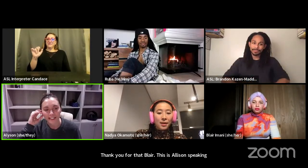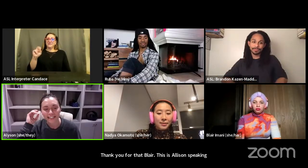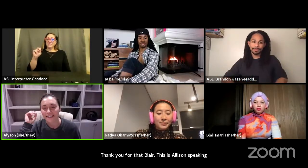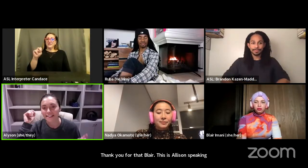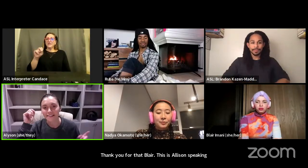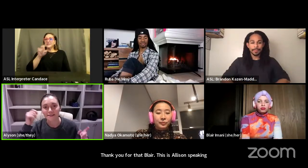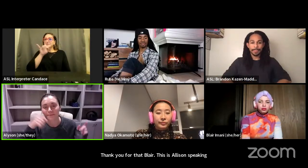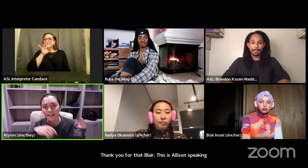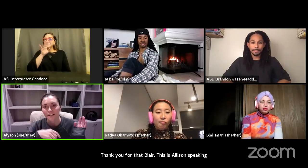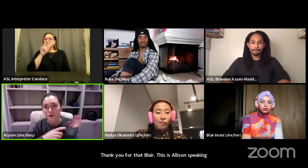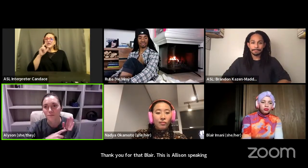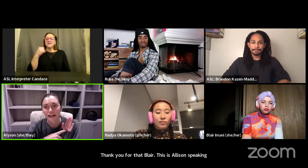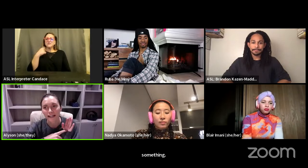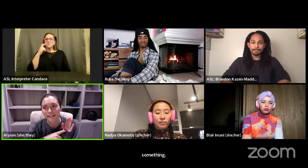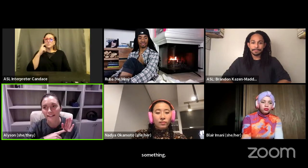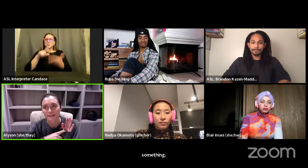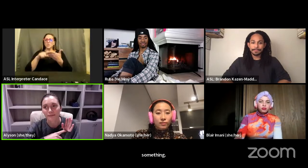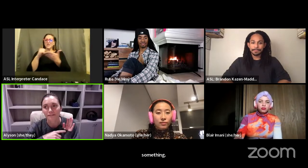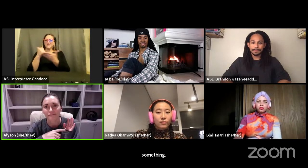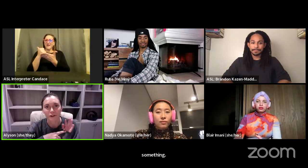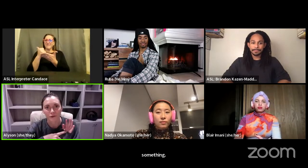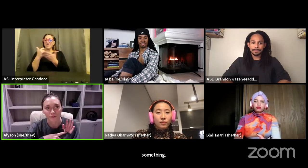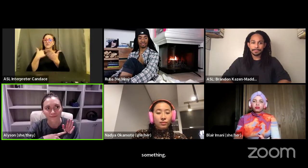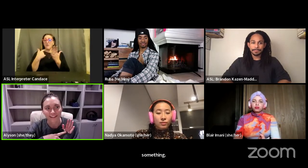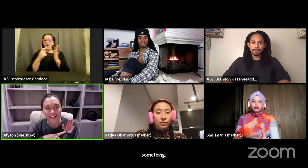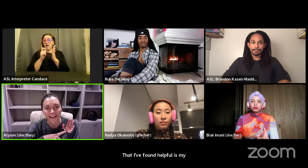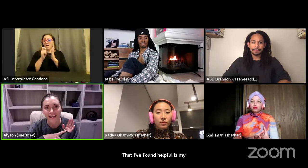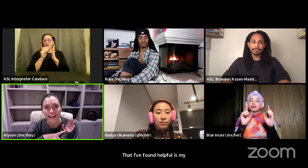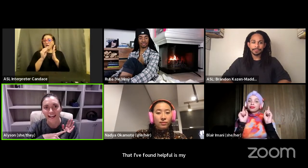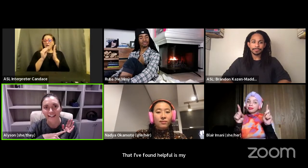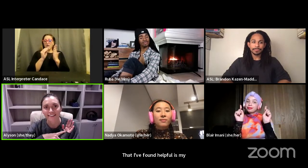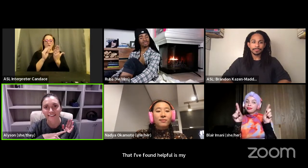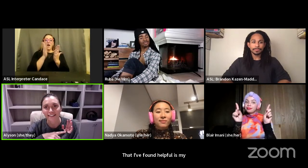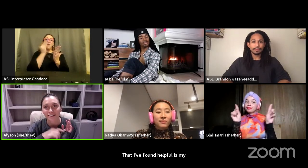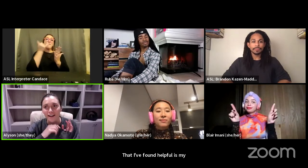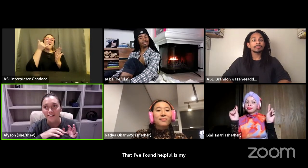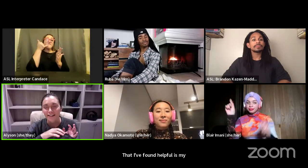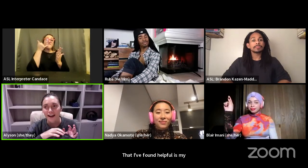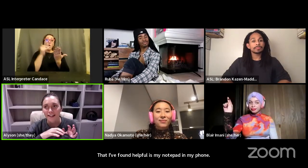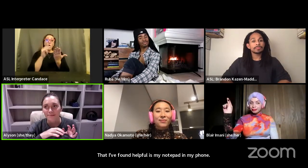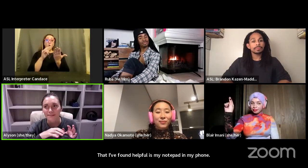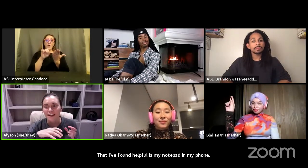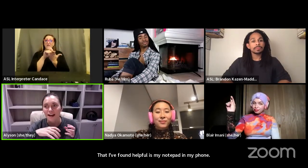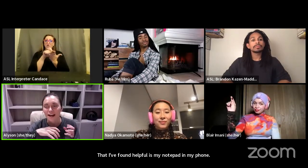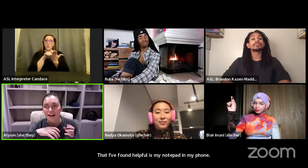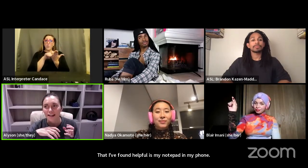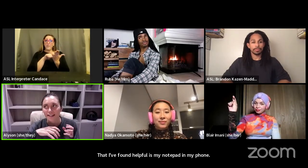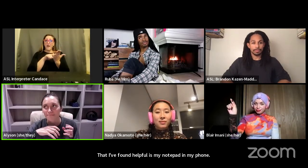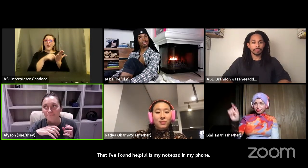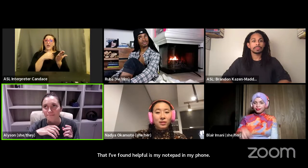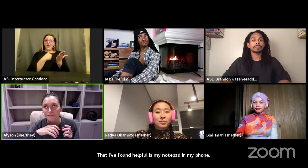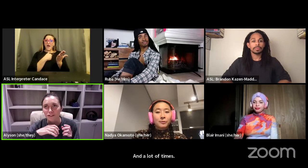helpful is my notepad in my phone. And a lot of times I